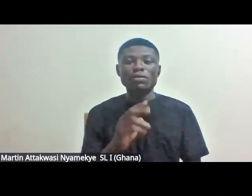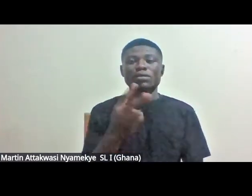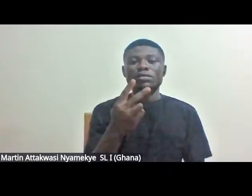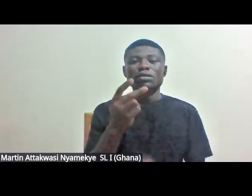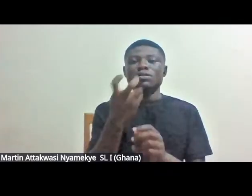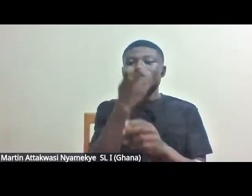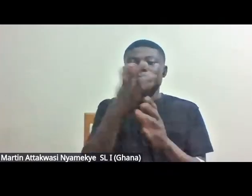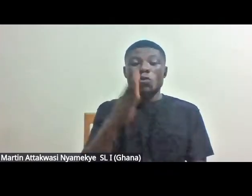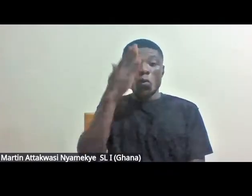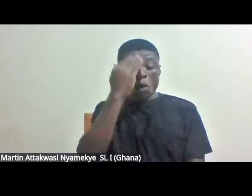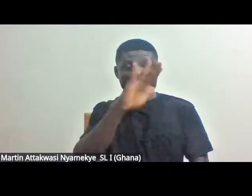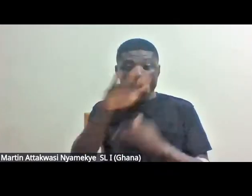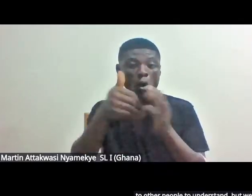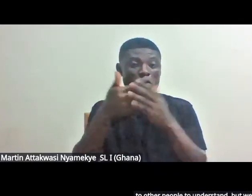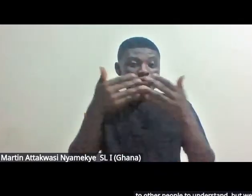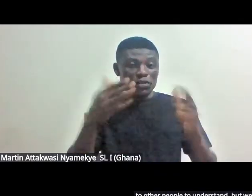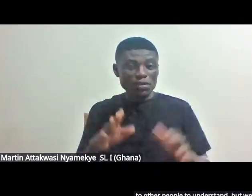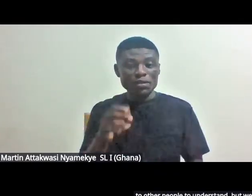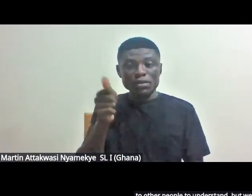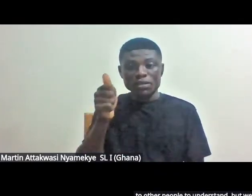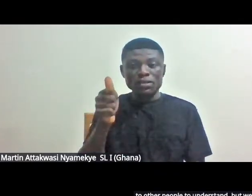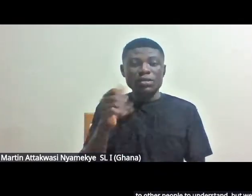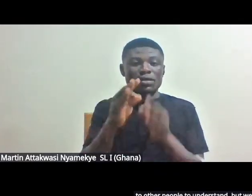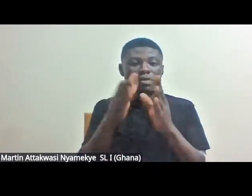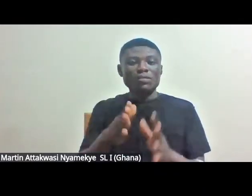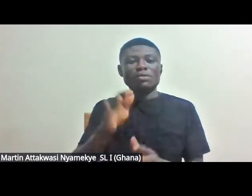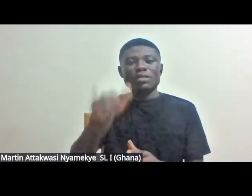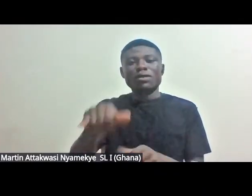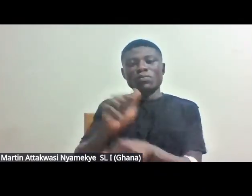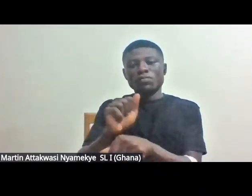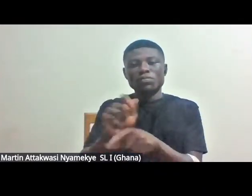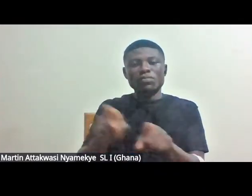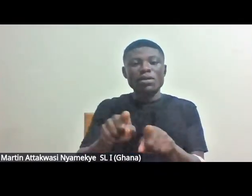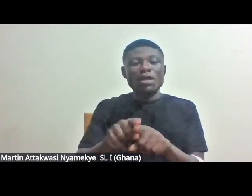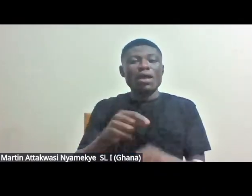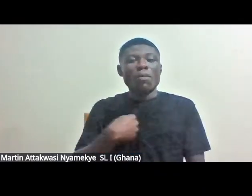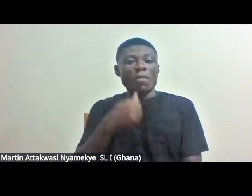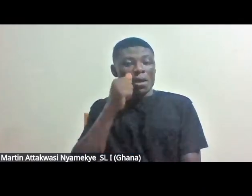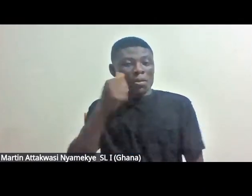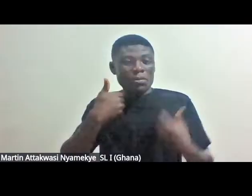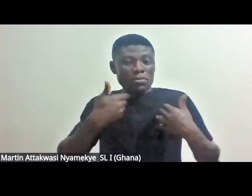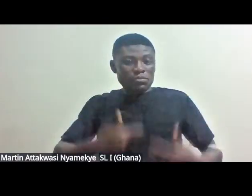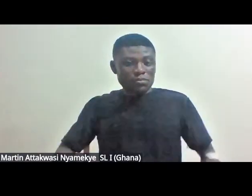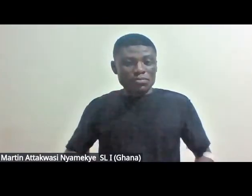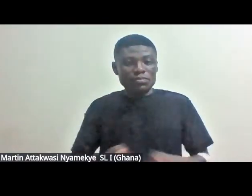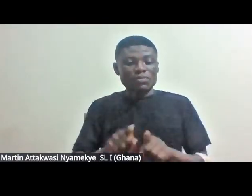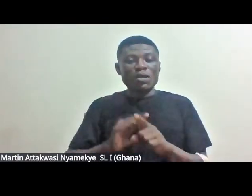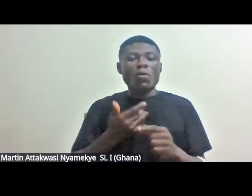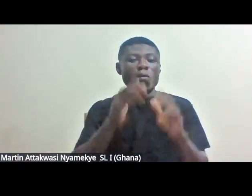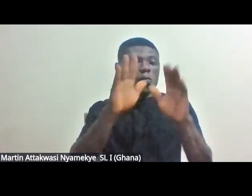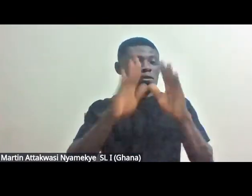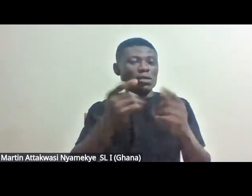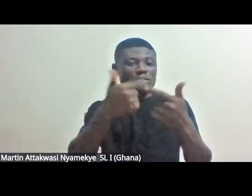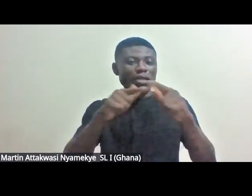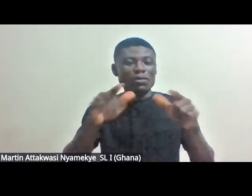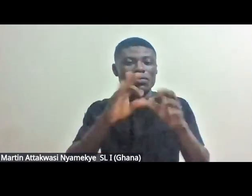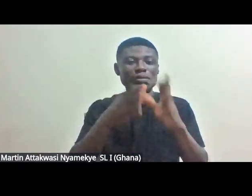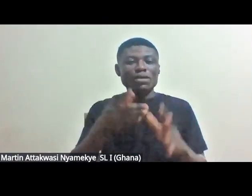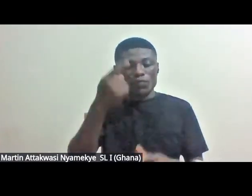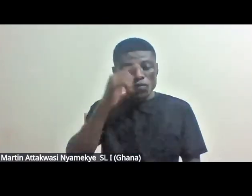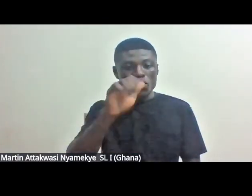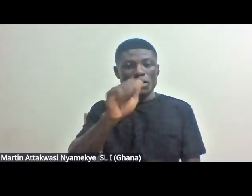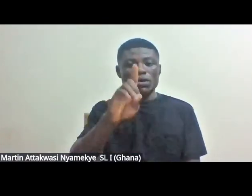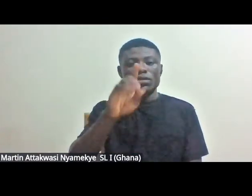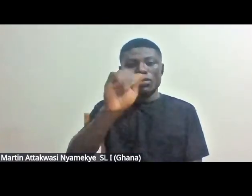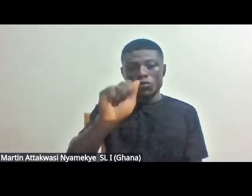because at the end of the day, it's interpreter, right? Martin Atache, our fantastic sign language interpreter since I